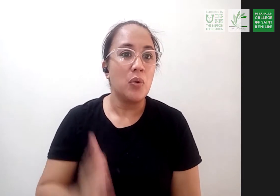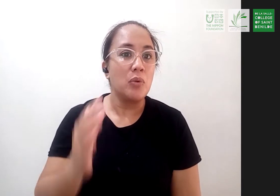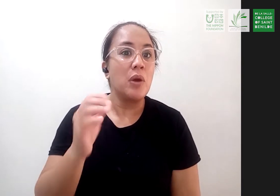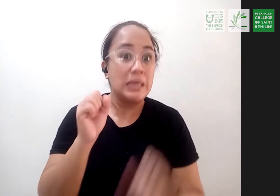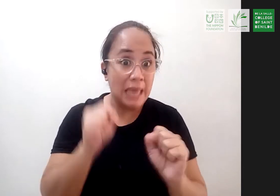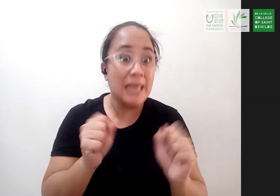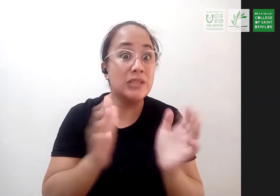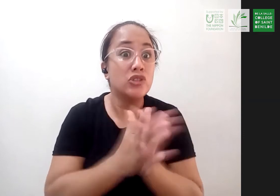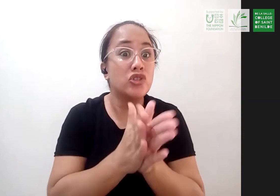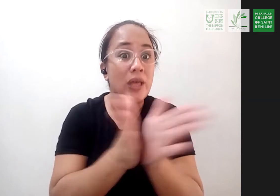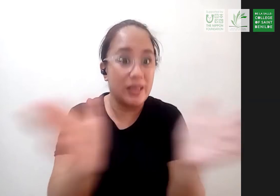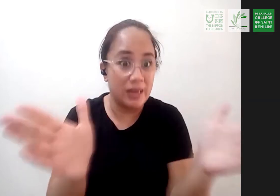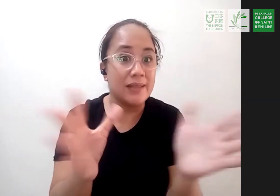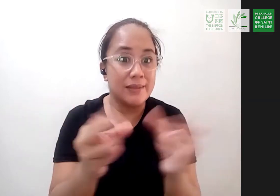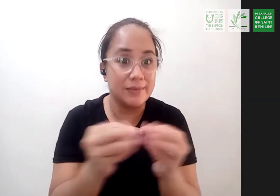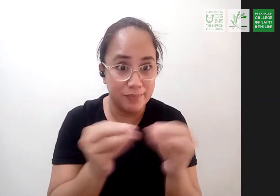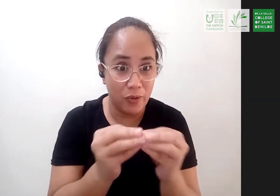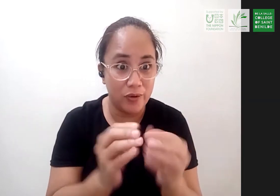more.